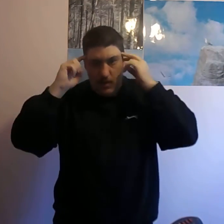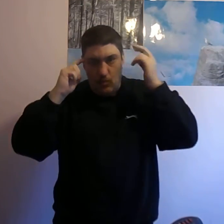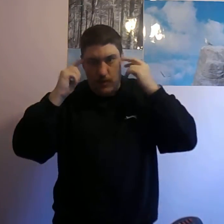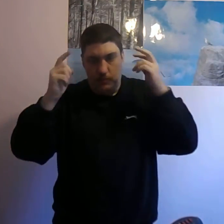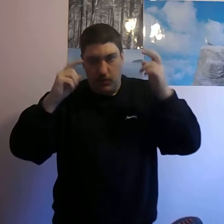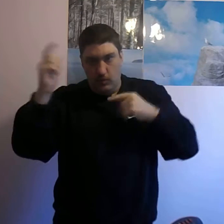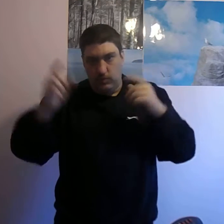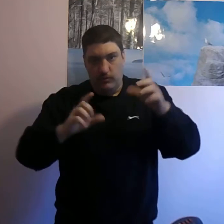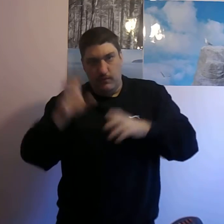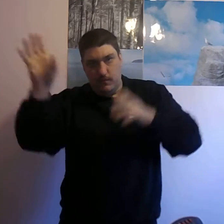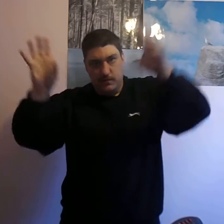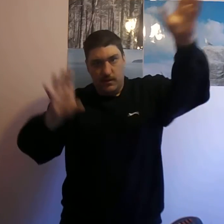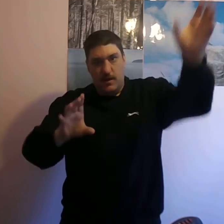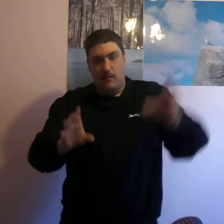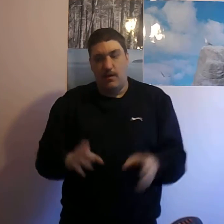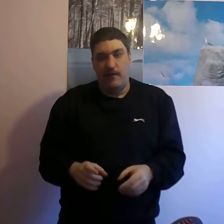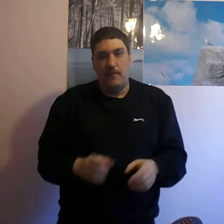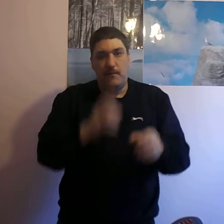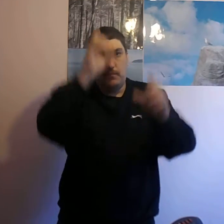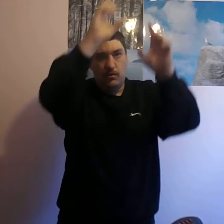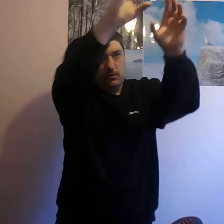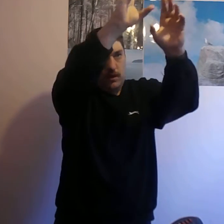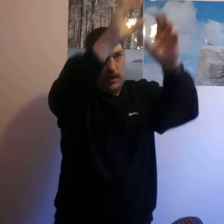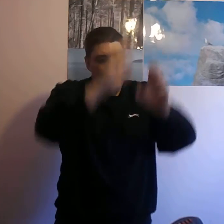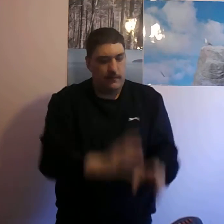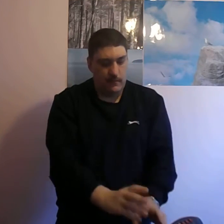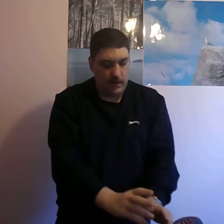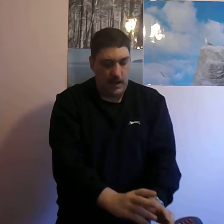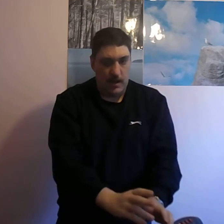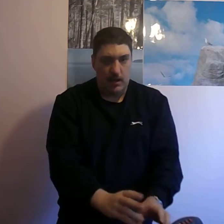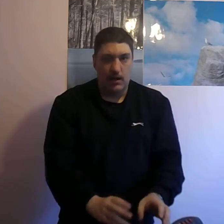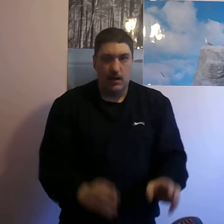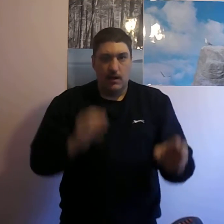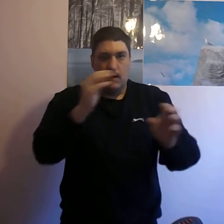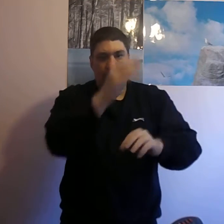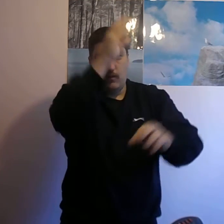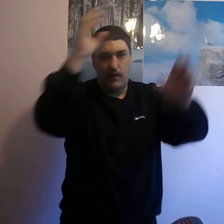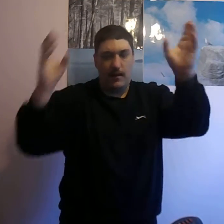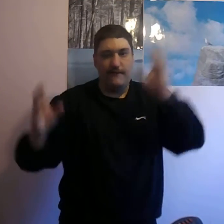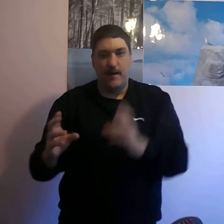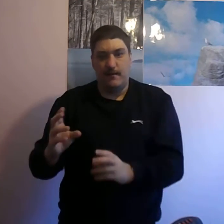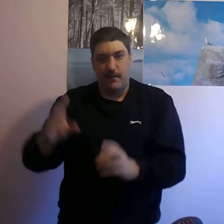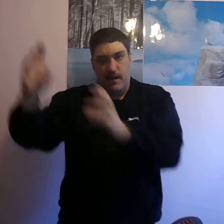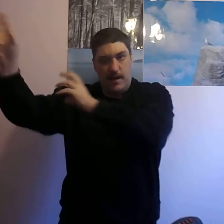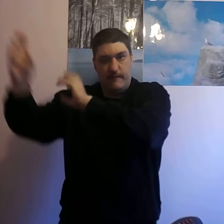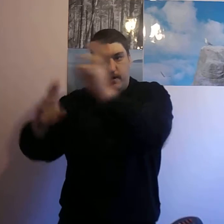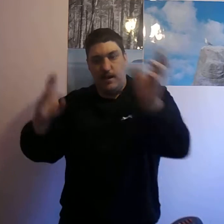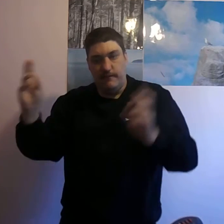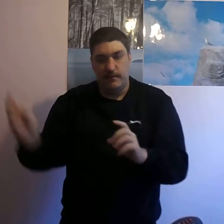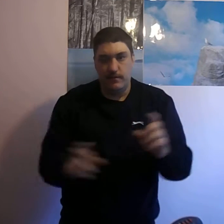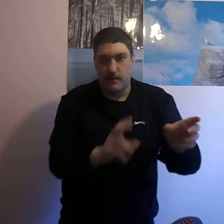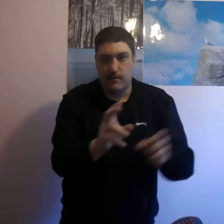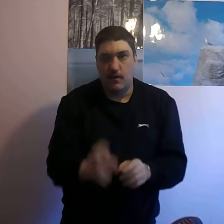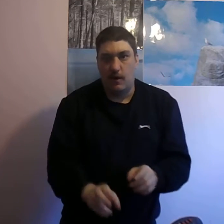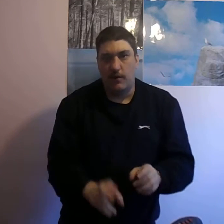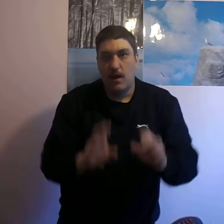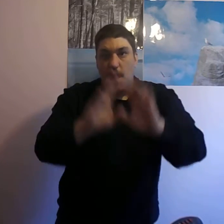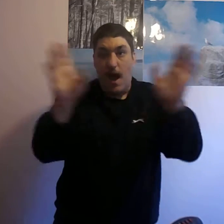with portals. Well, if I put my portal here and here, how will that affect here and here, and so on.